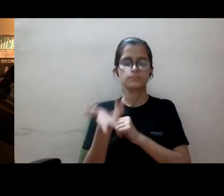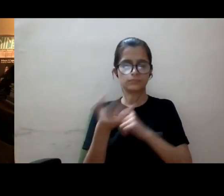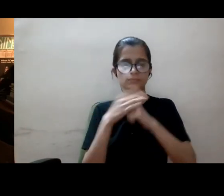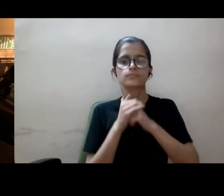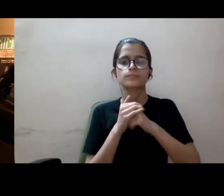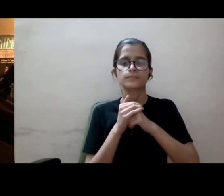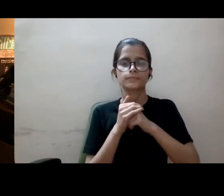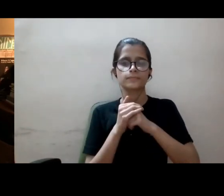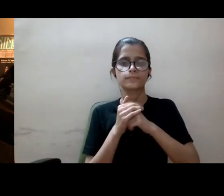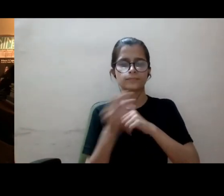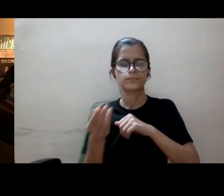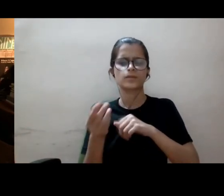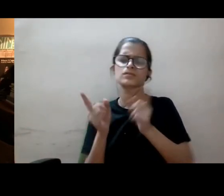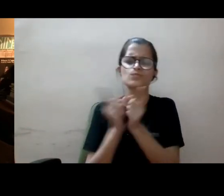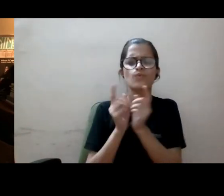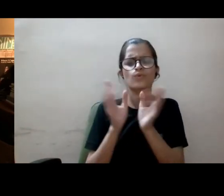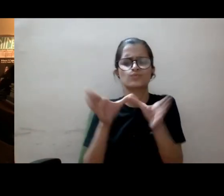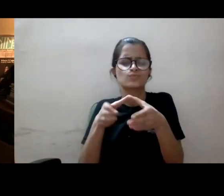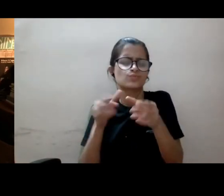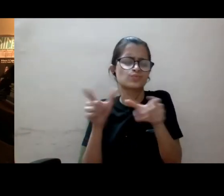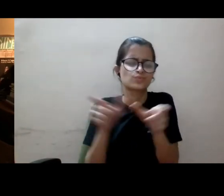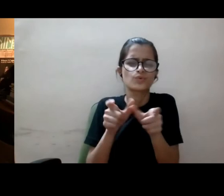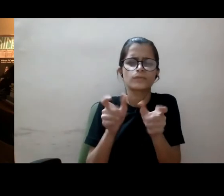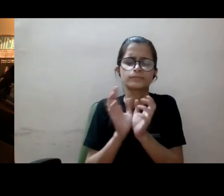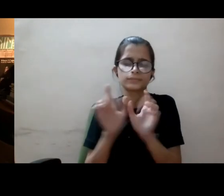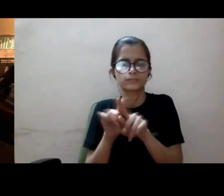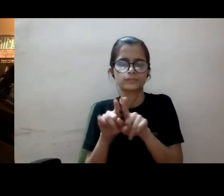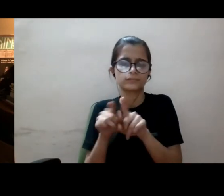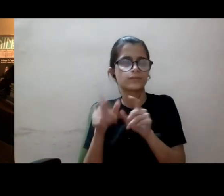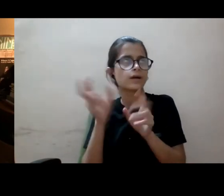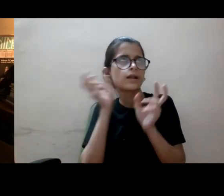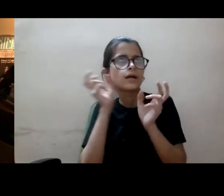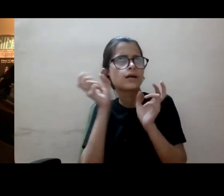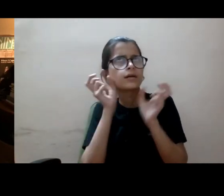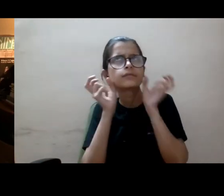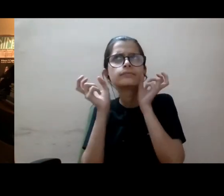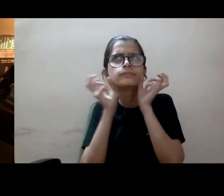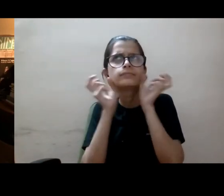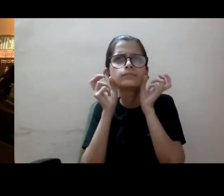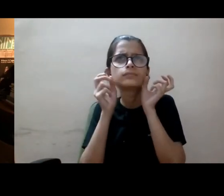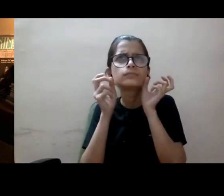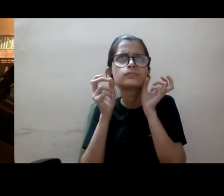very small eatery, and I was just listening to the cook